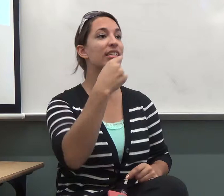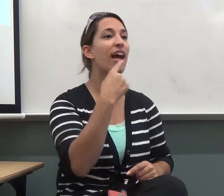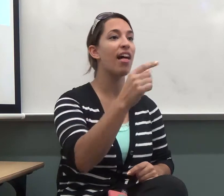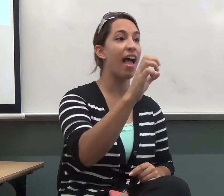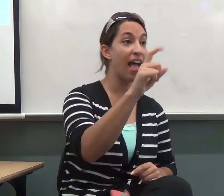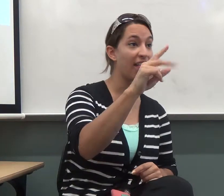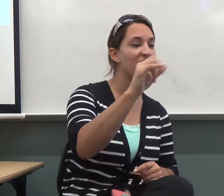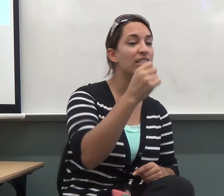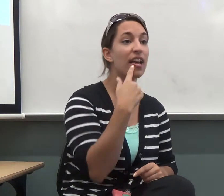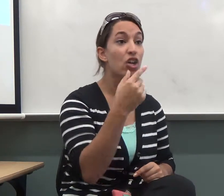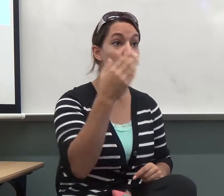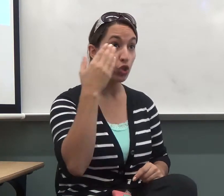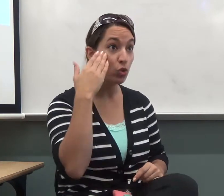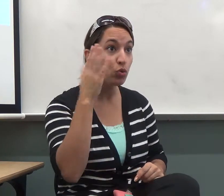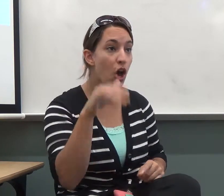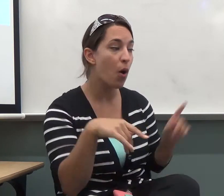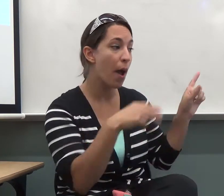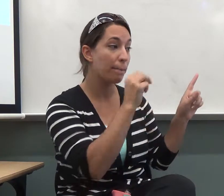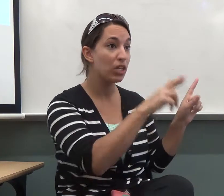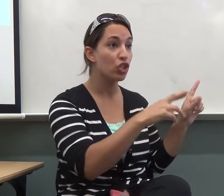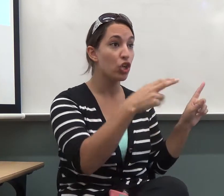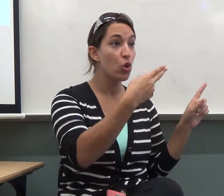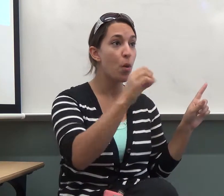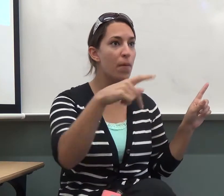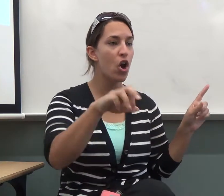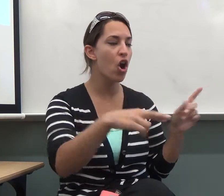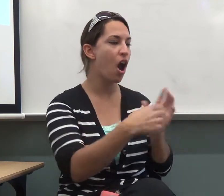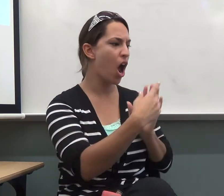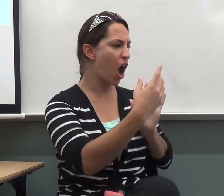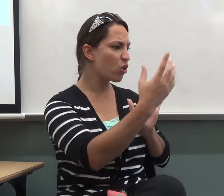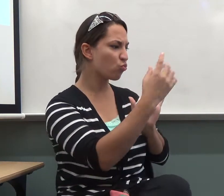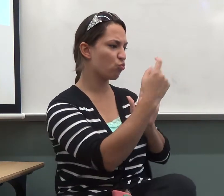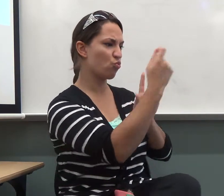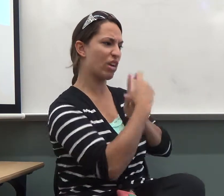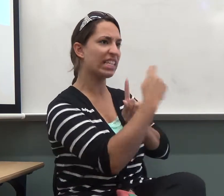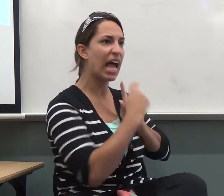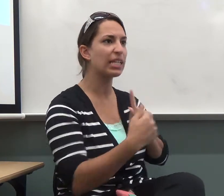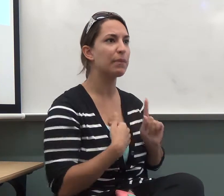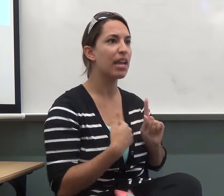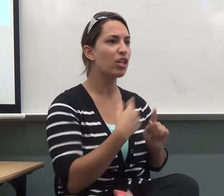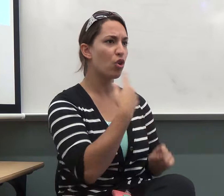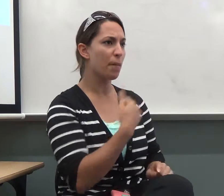Elvis, do you know that Mr. Cooper criticized me and told me that my truck was a piece of junk?